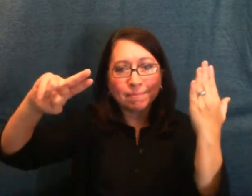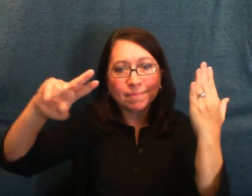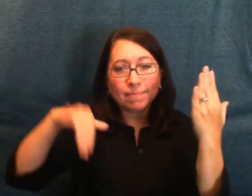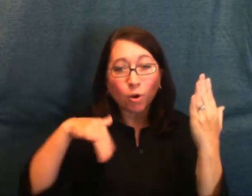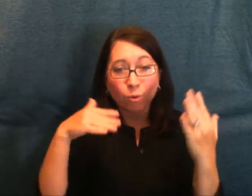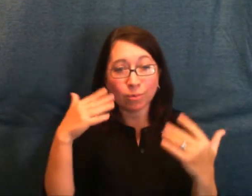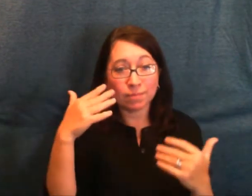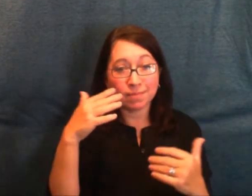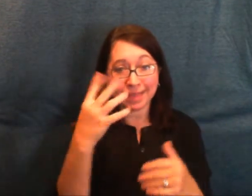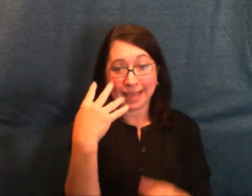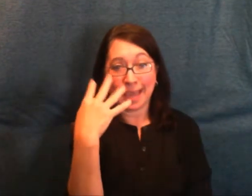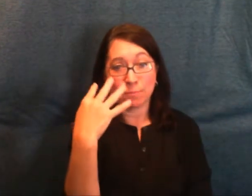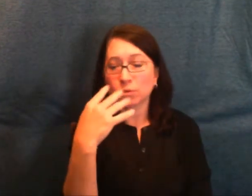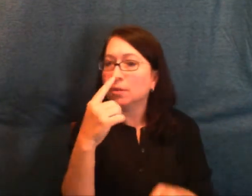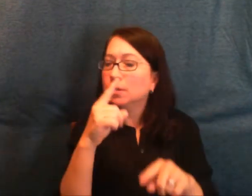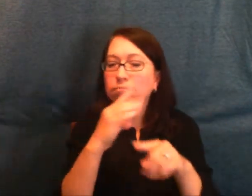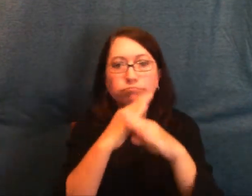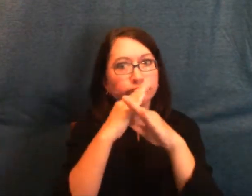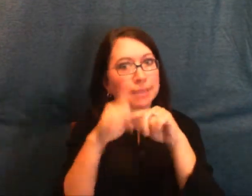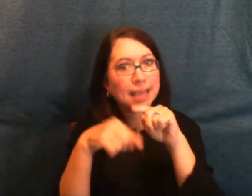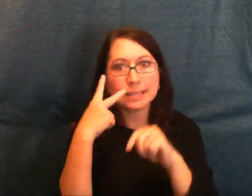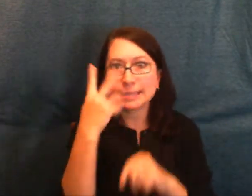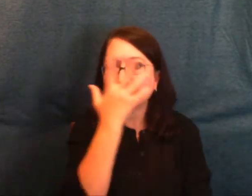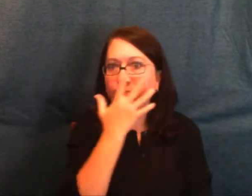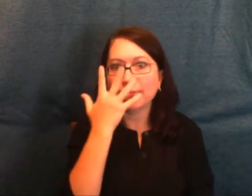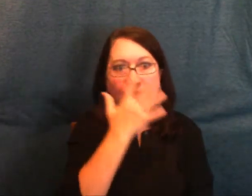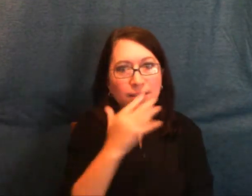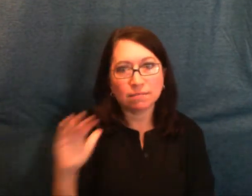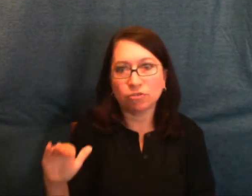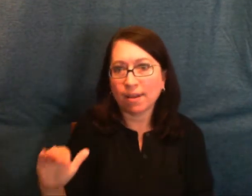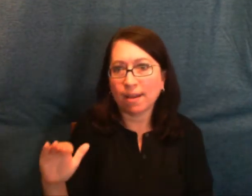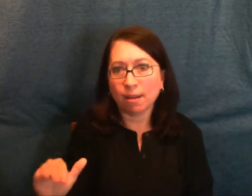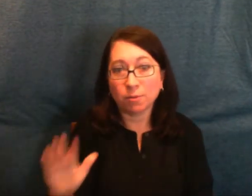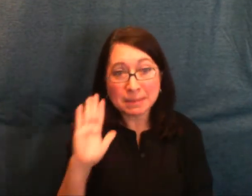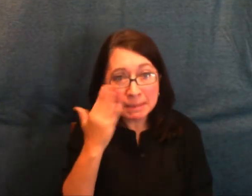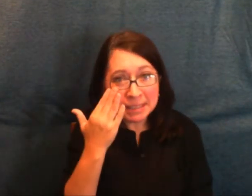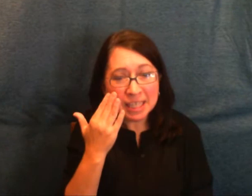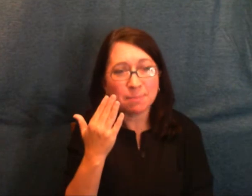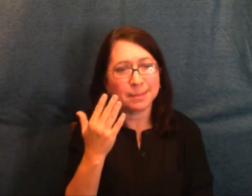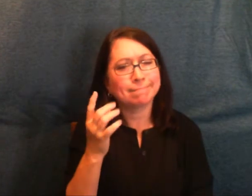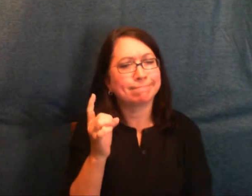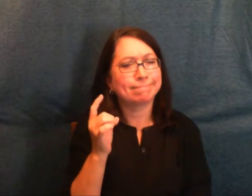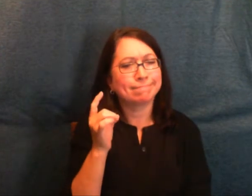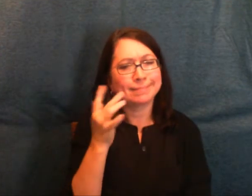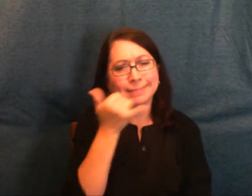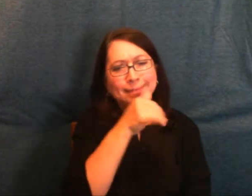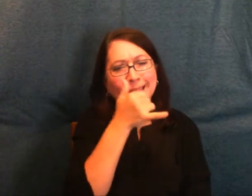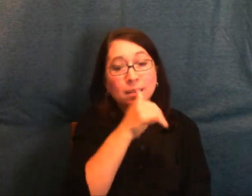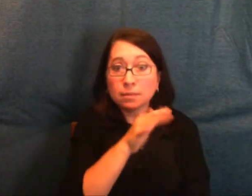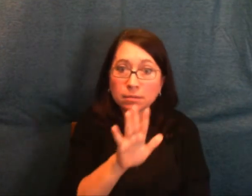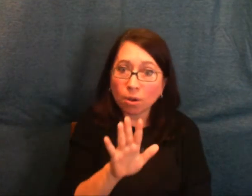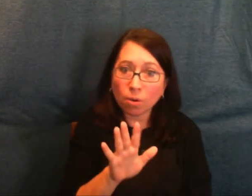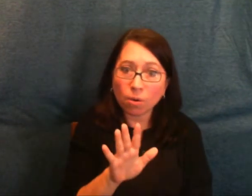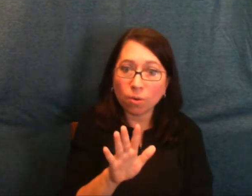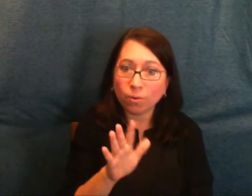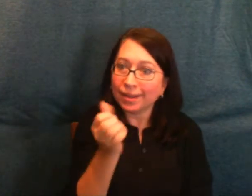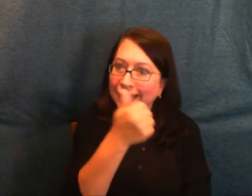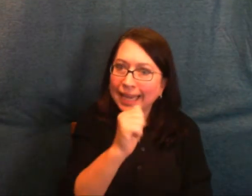camera. I put a piece of tape over it so it can't see our child's face. And that seems extreme, but any sort of protection to keep